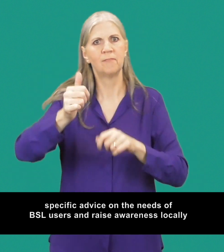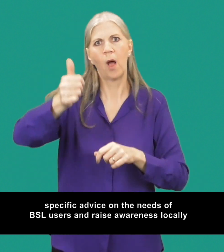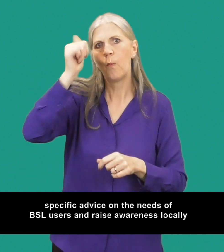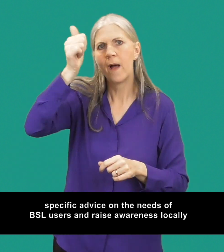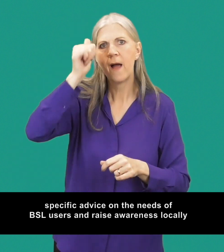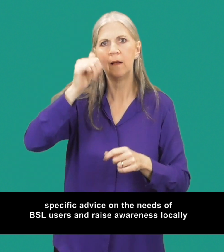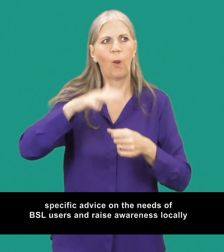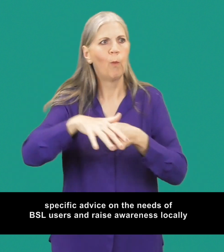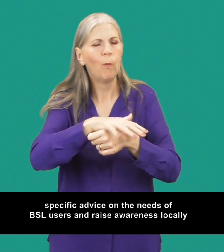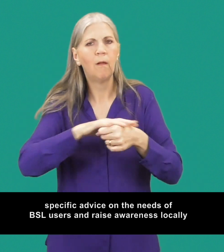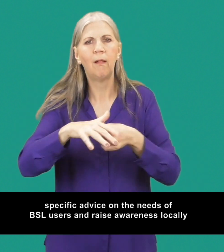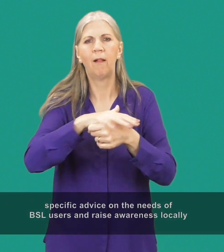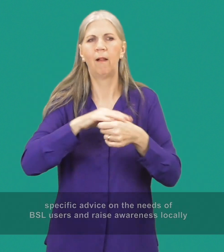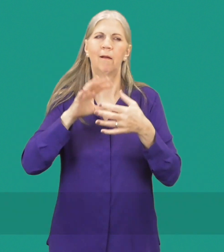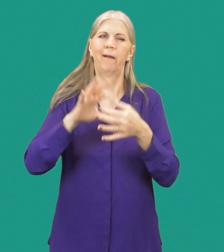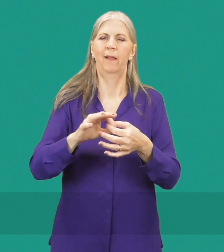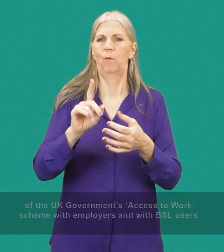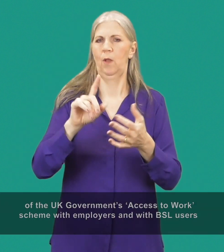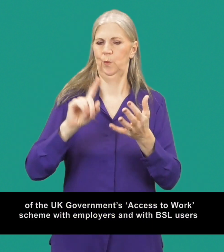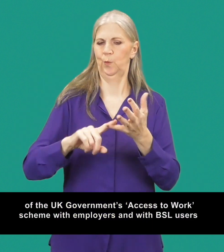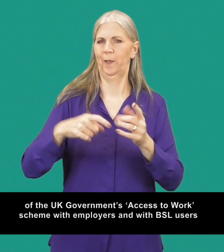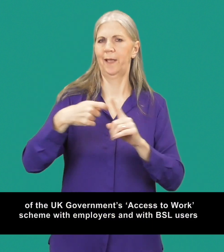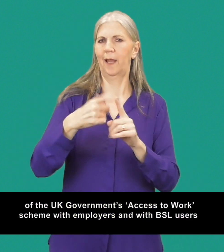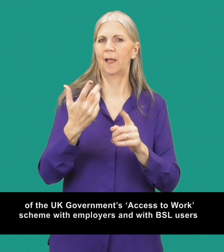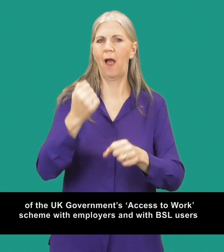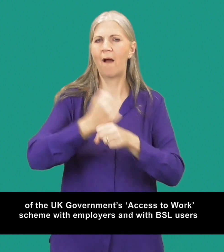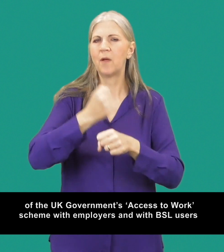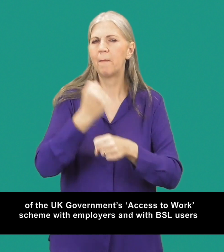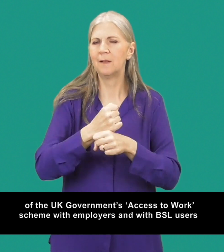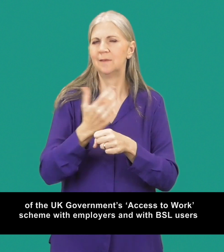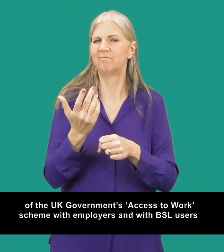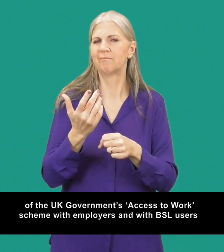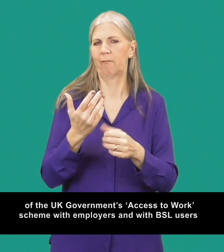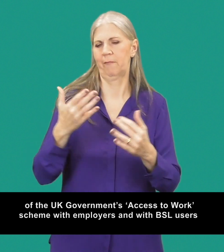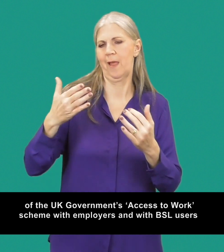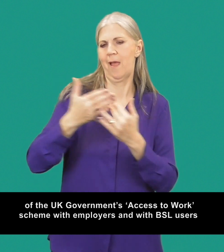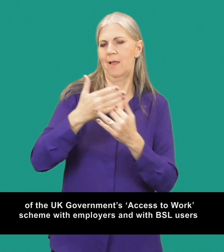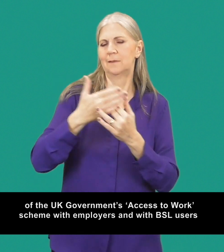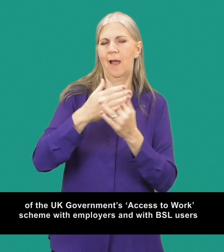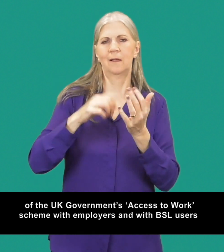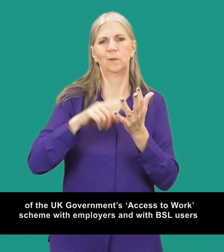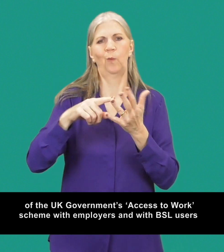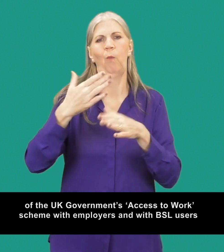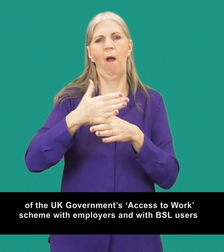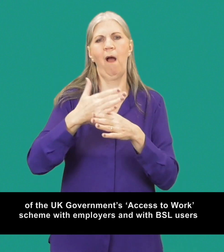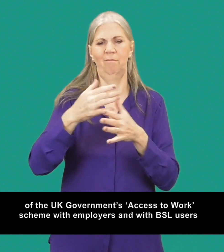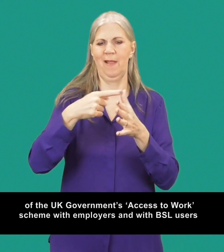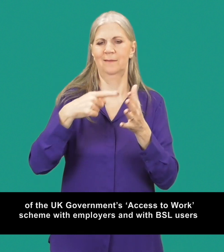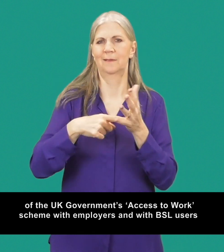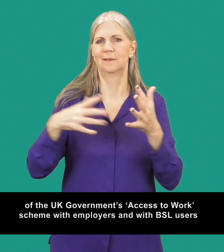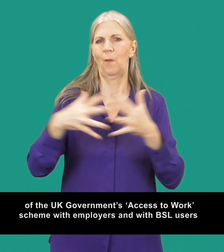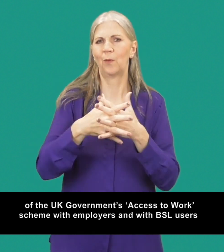of the UK Government's Access to Work scheme with employers and with BSL users,